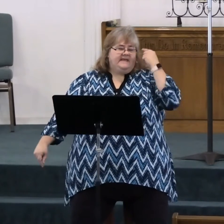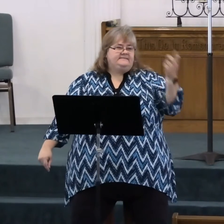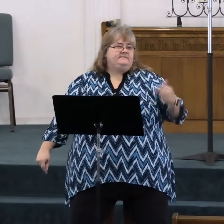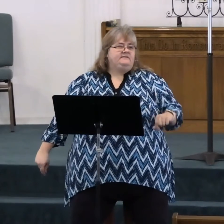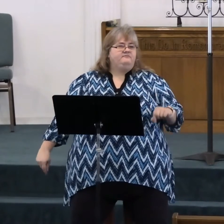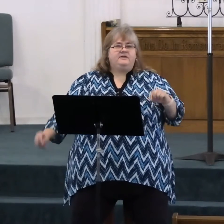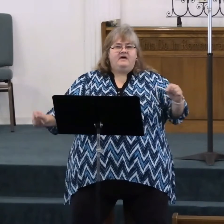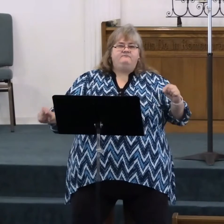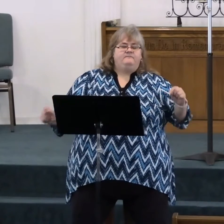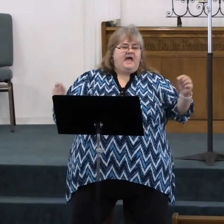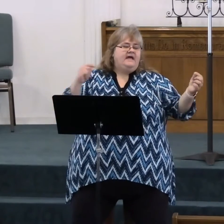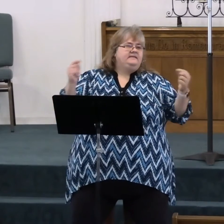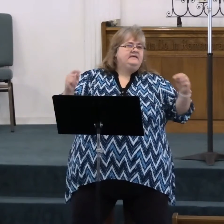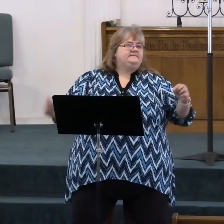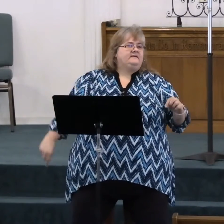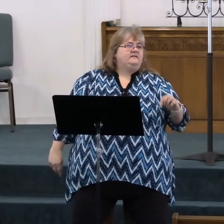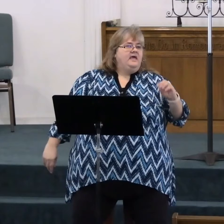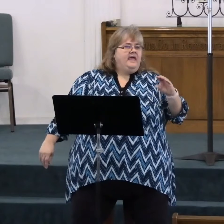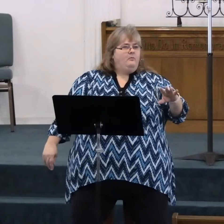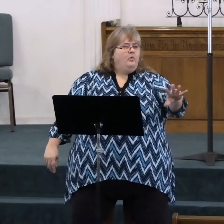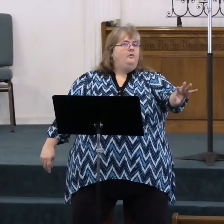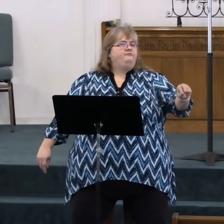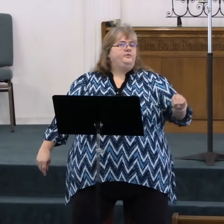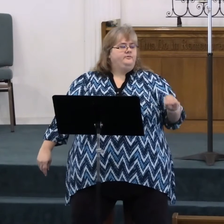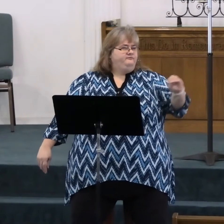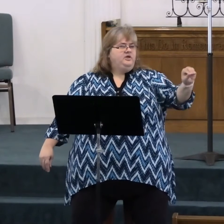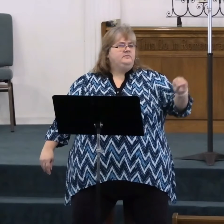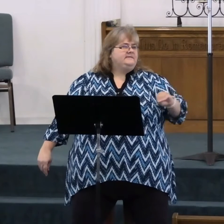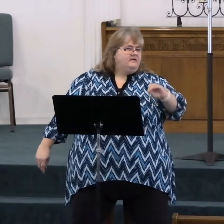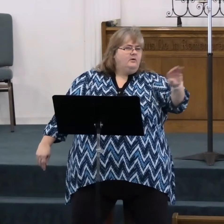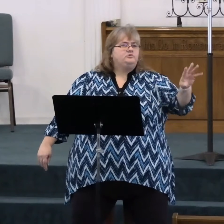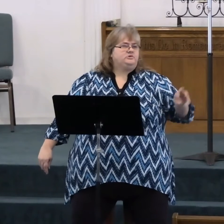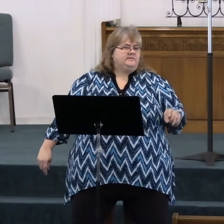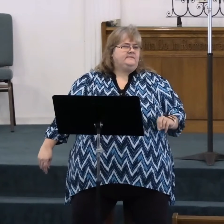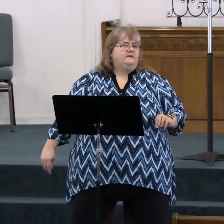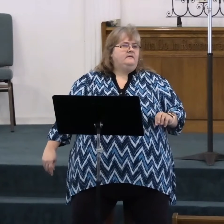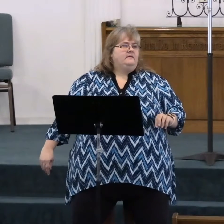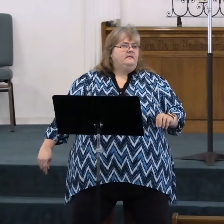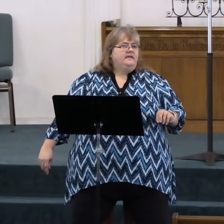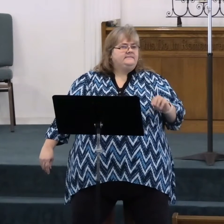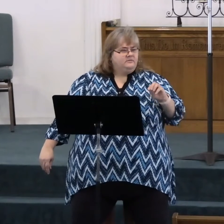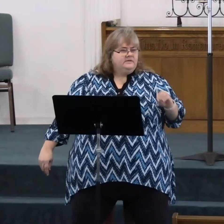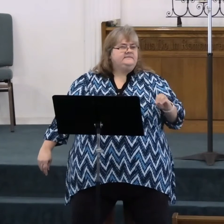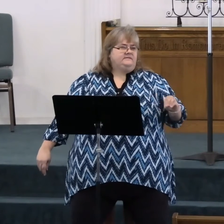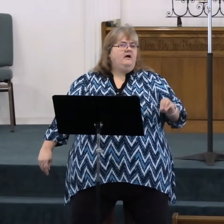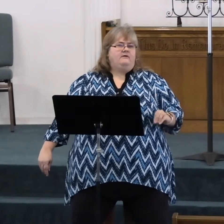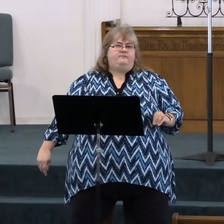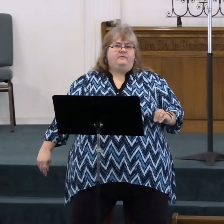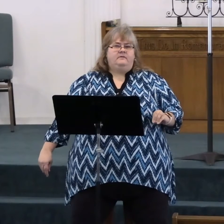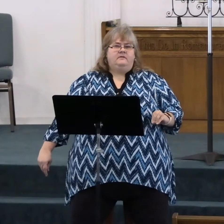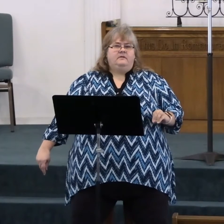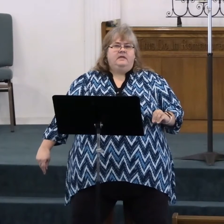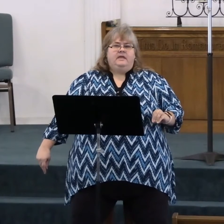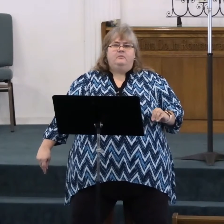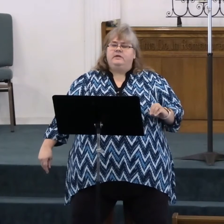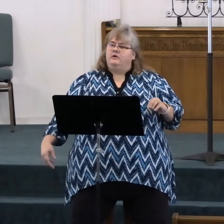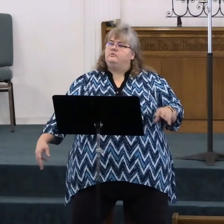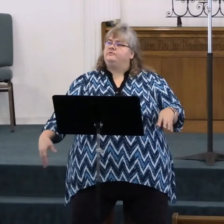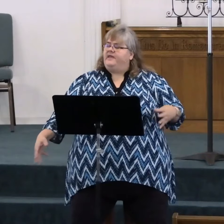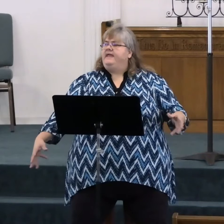mindsets and different ideas and world views and cultures. It's good stuff. And we